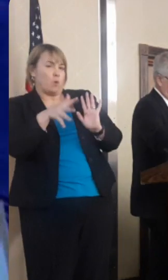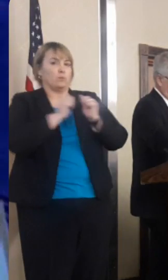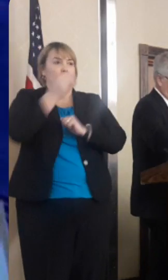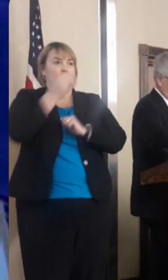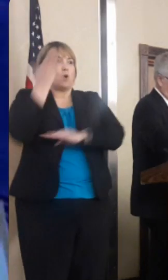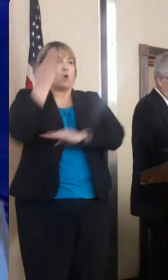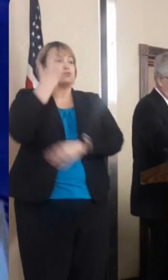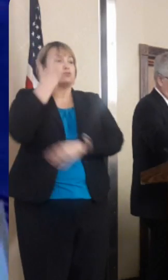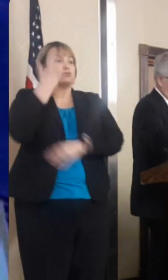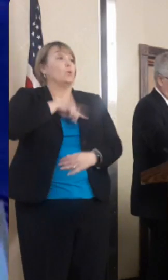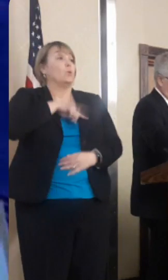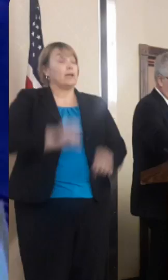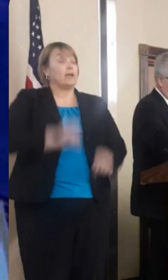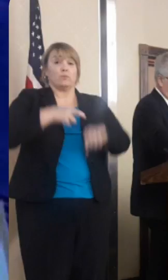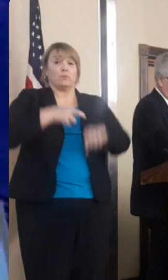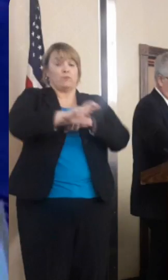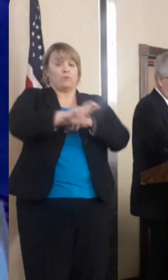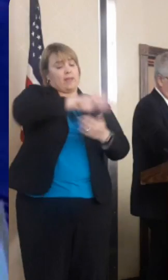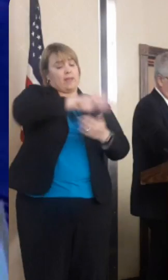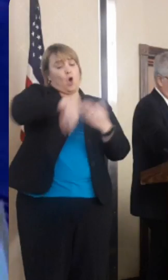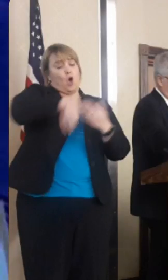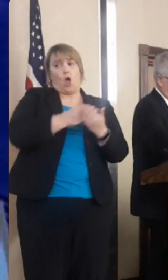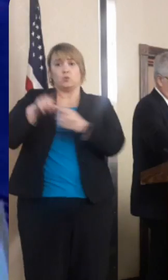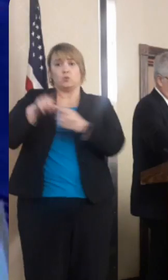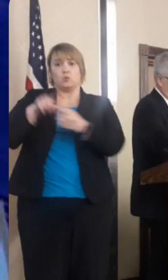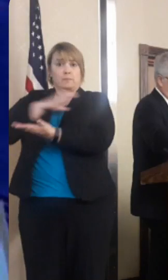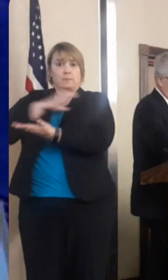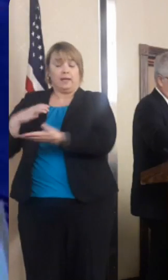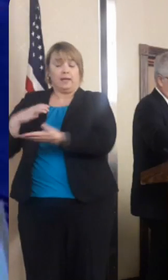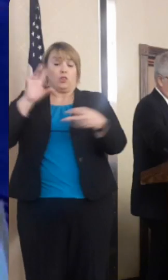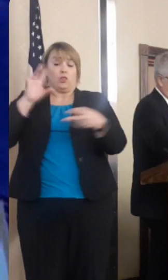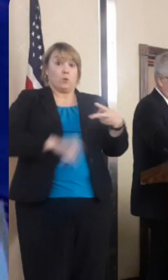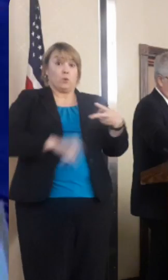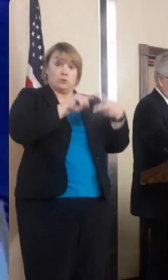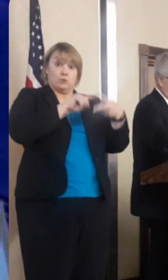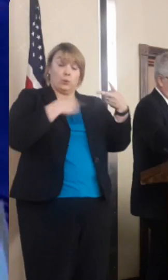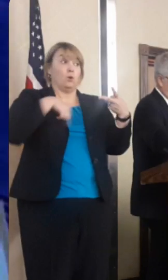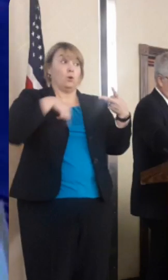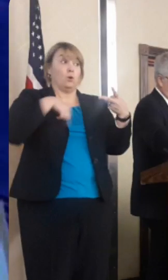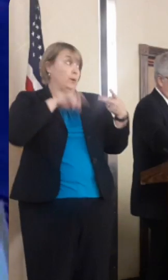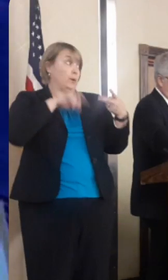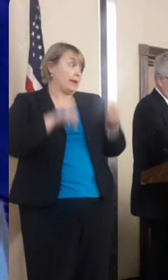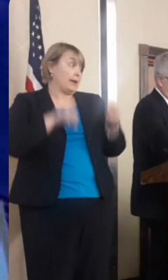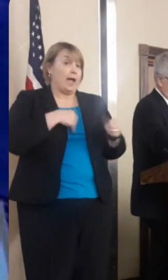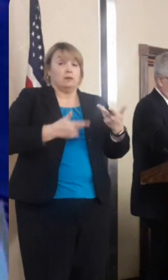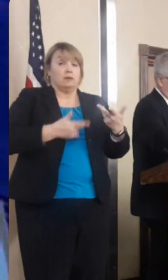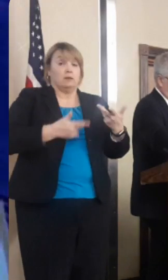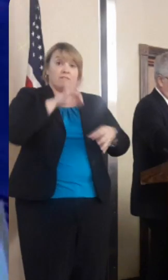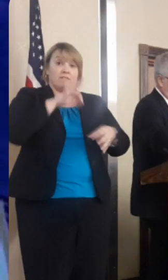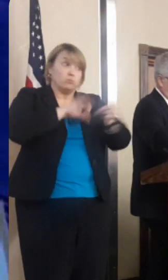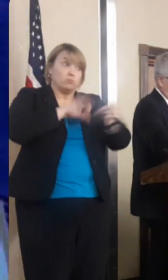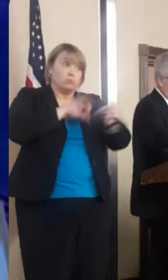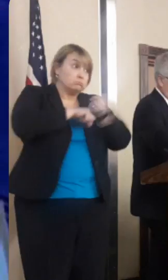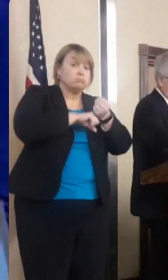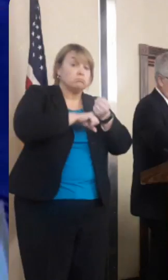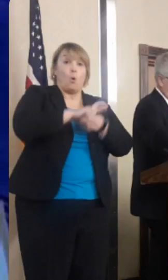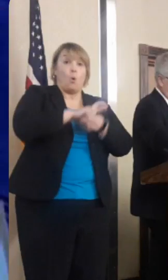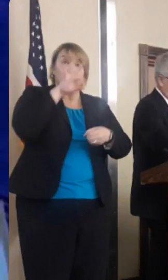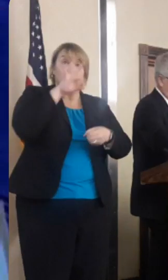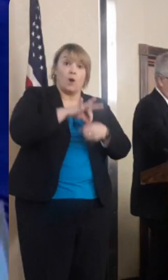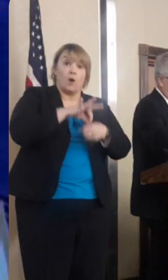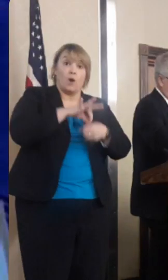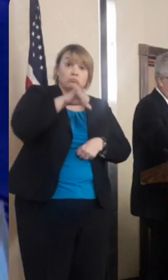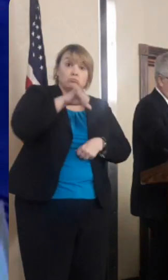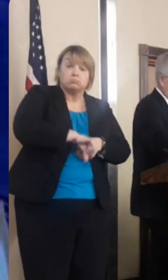to committee, and the remaining 2 items can once again either be voted up, be voted down, or could also be referred to committee. But